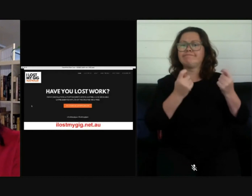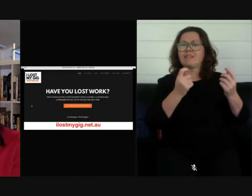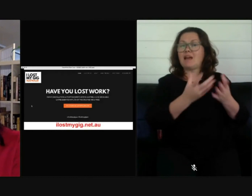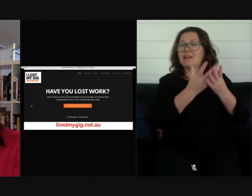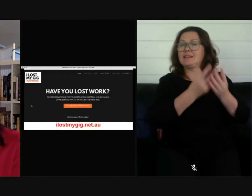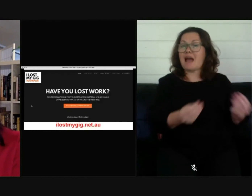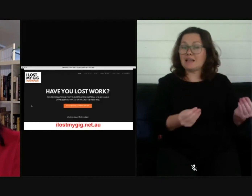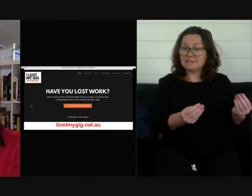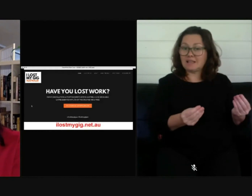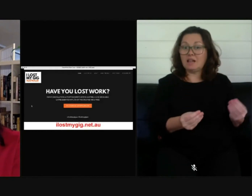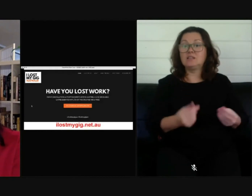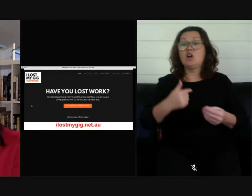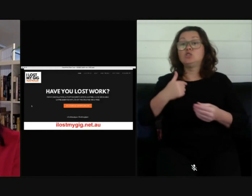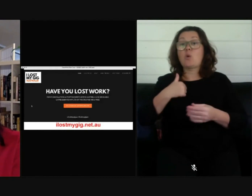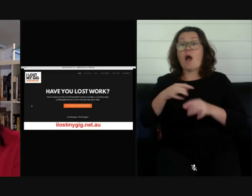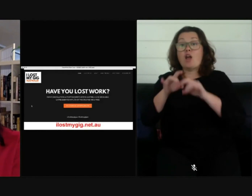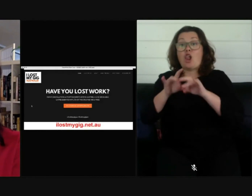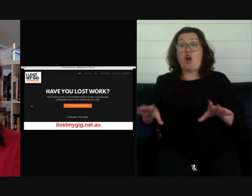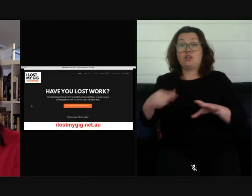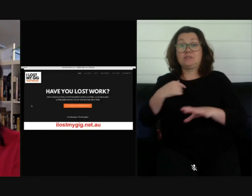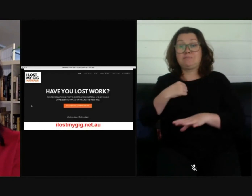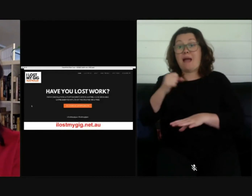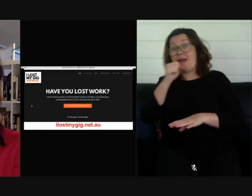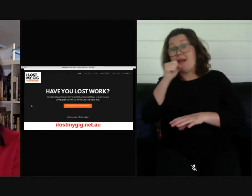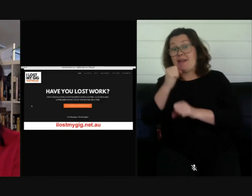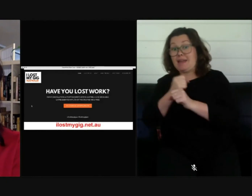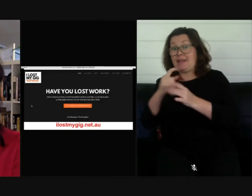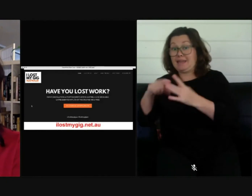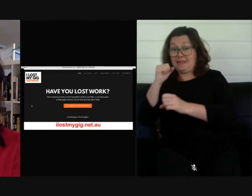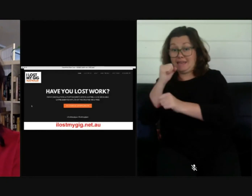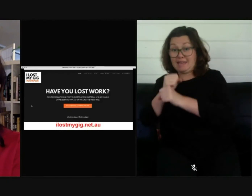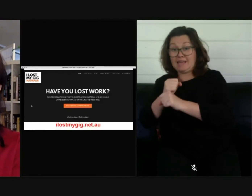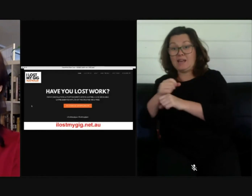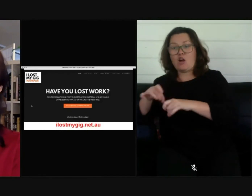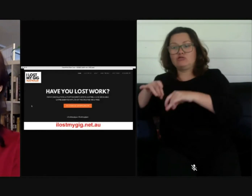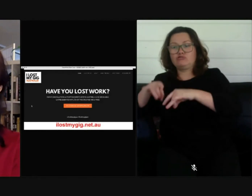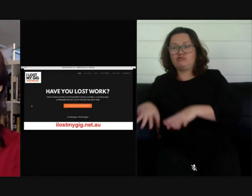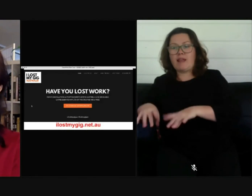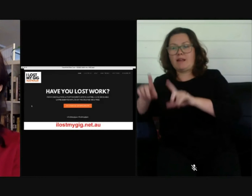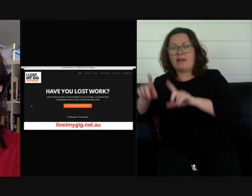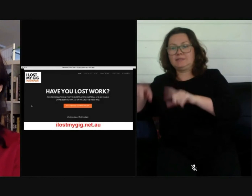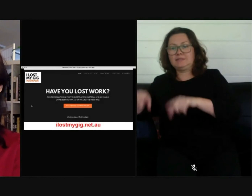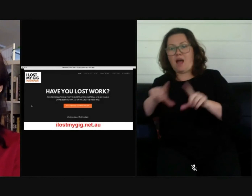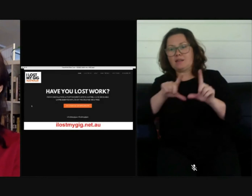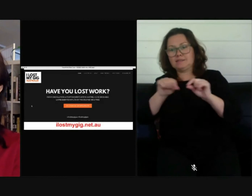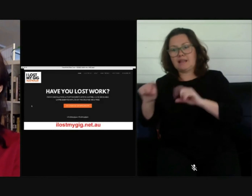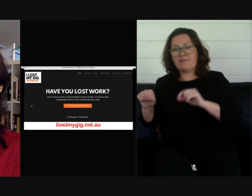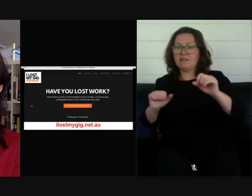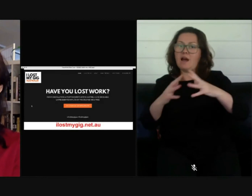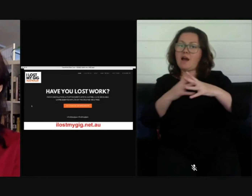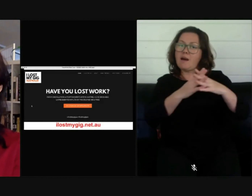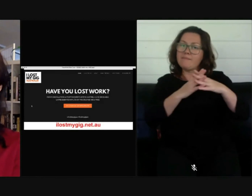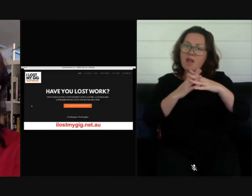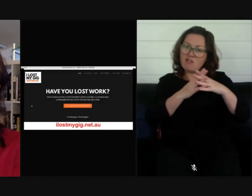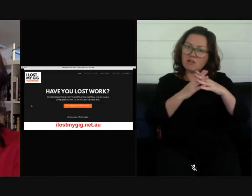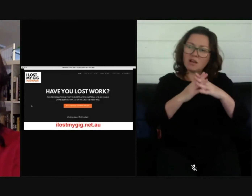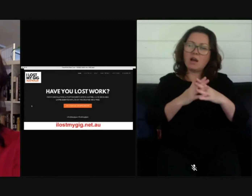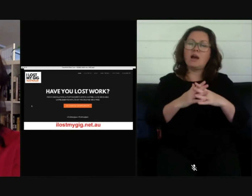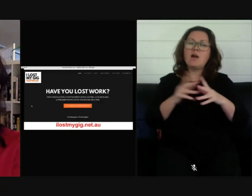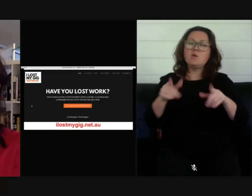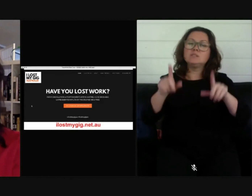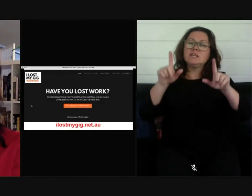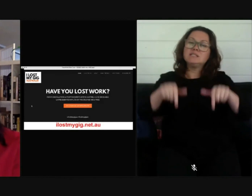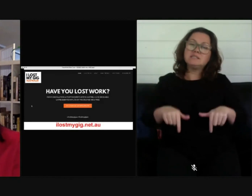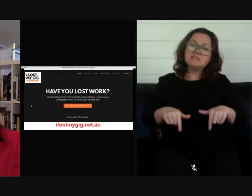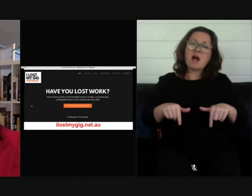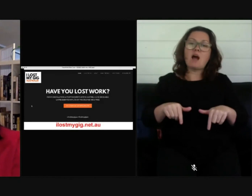not long after that. I think it was mostly being used initially by people working in the performing arts and live event sector,